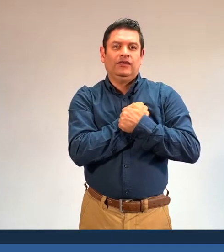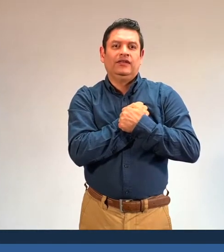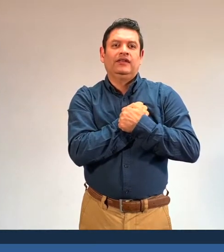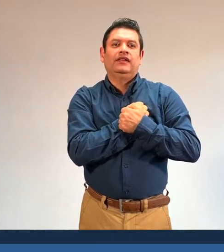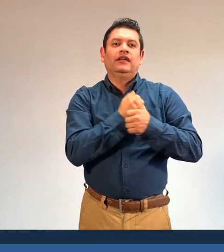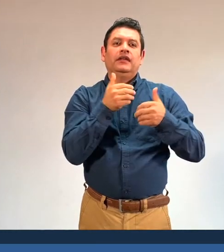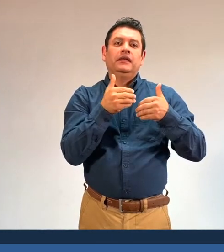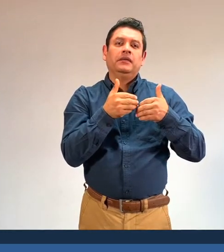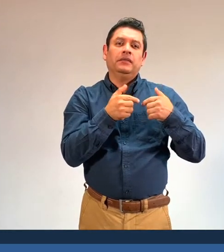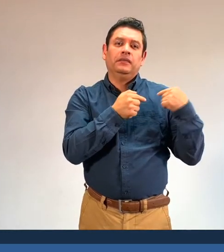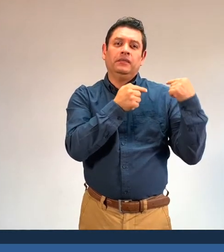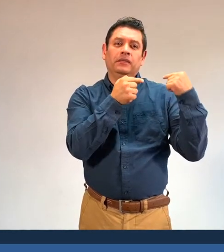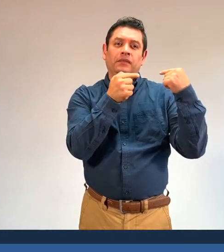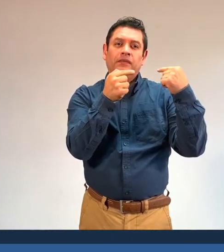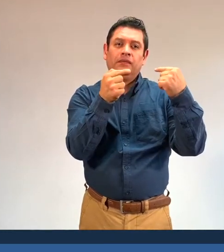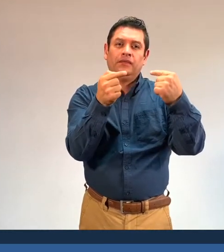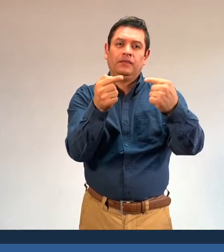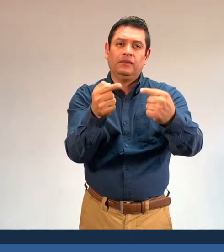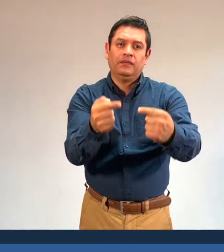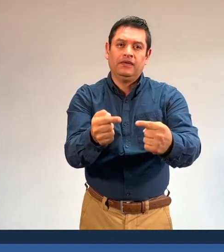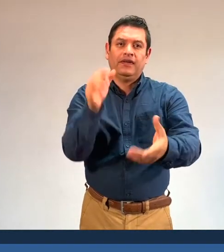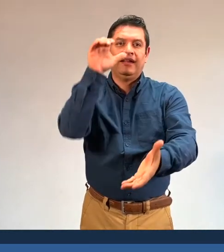was born that ended in marriage.